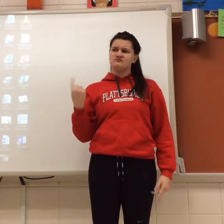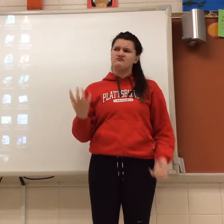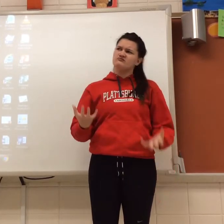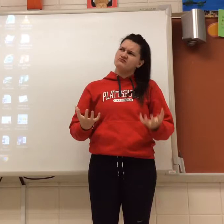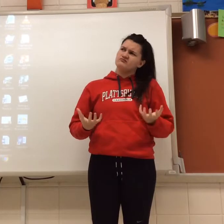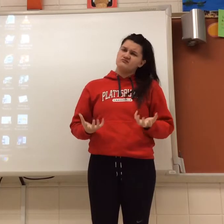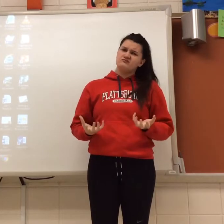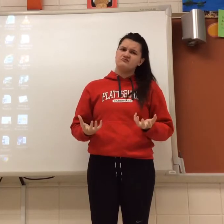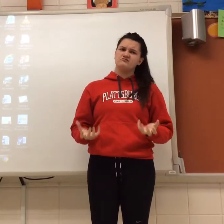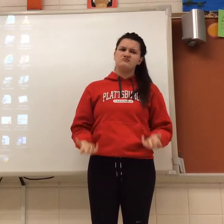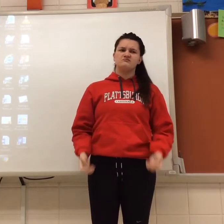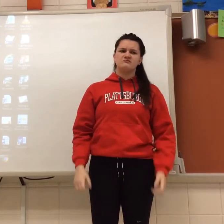in a palace."